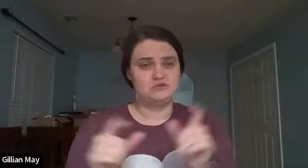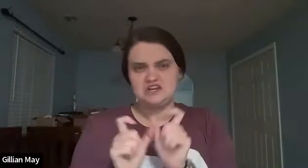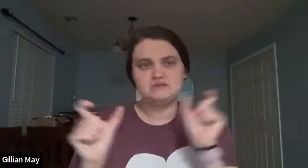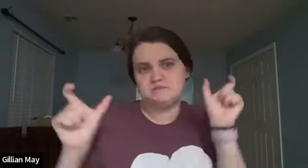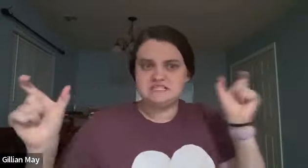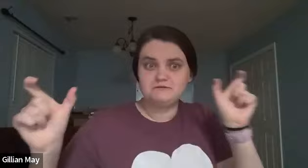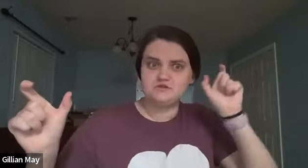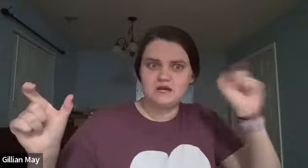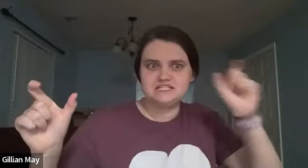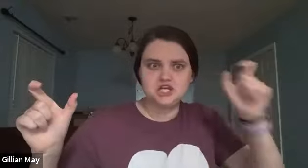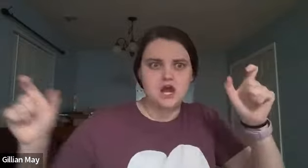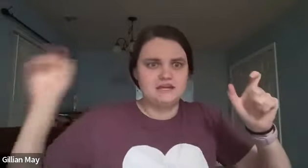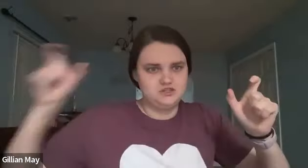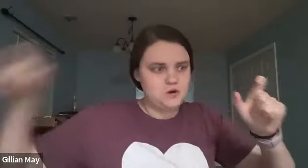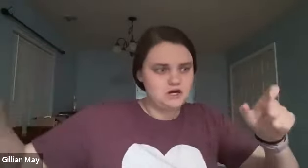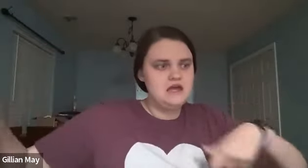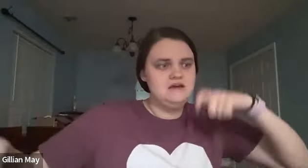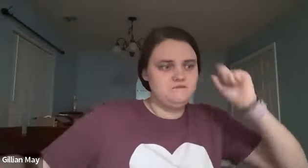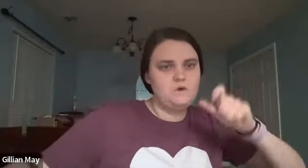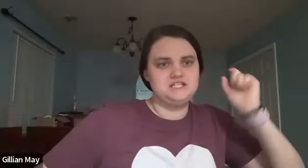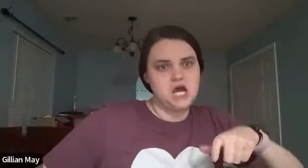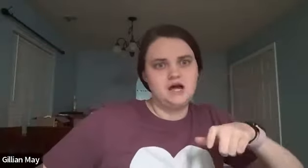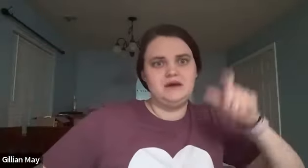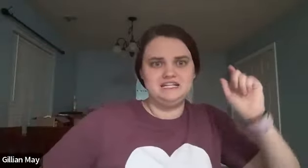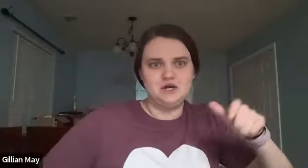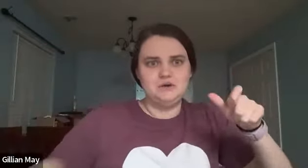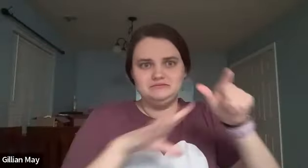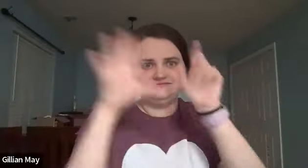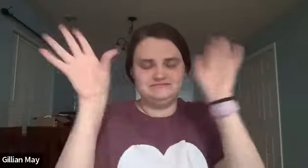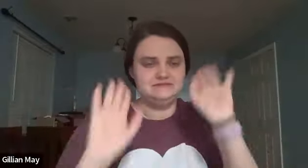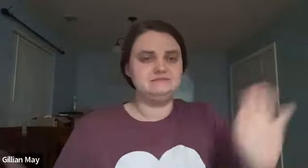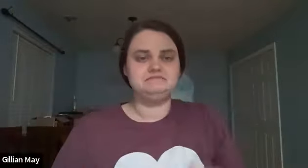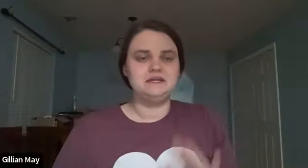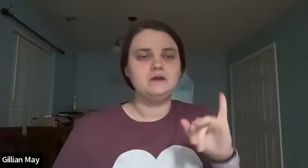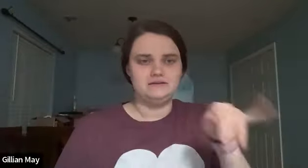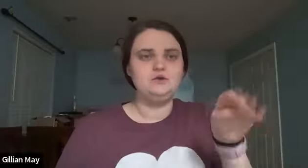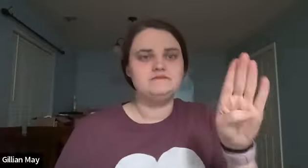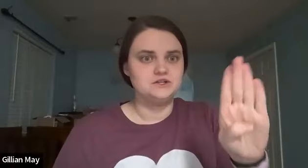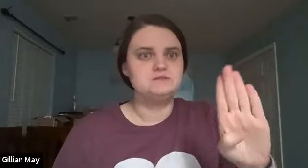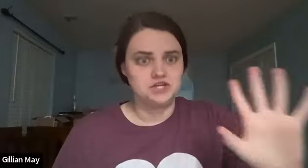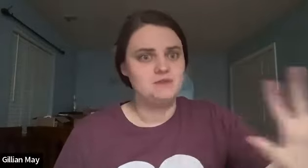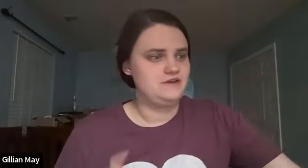like, no, it's a big difference. One is a job. I do work for my job, but I don't. I'm like, okay, you can fingerspell job if you have